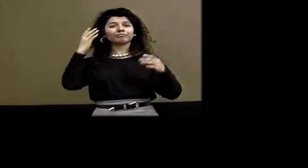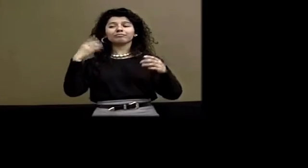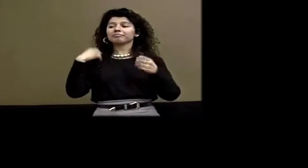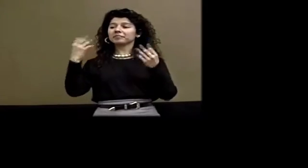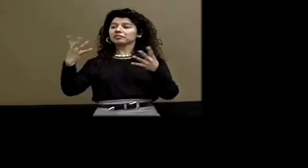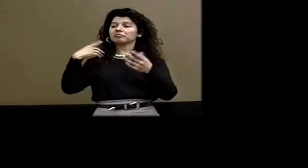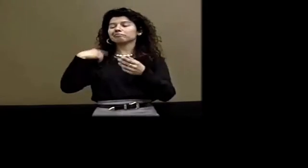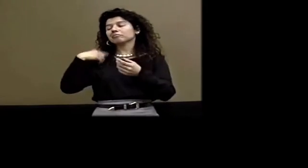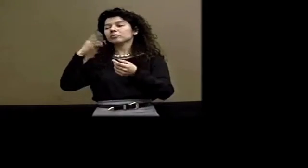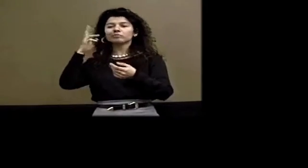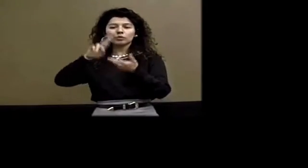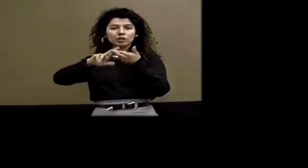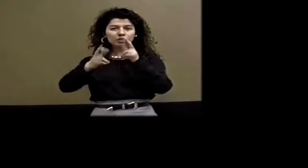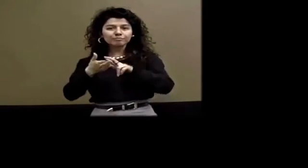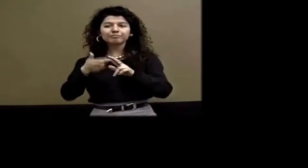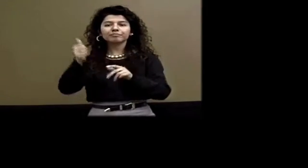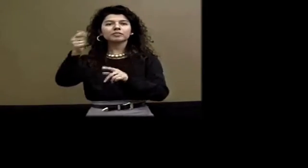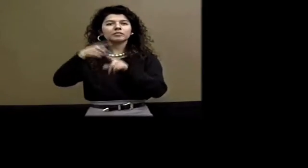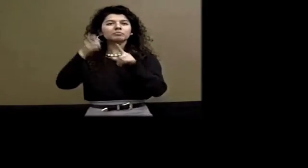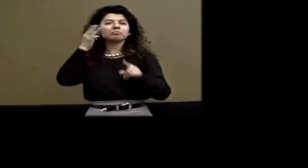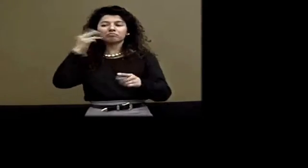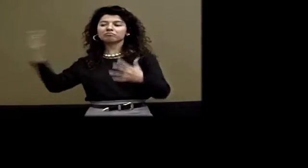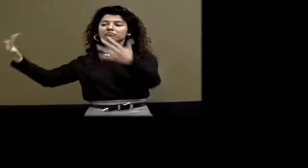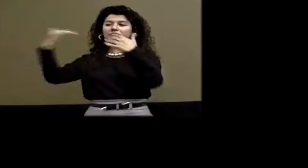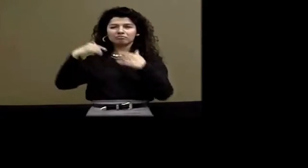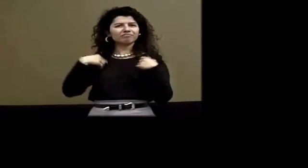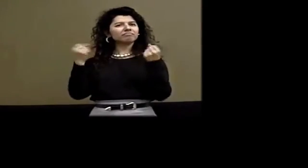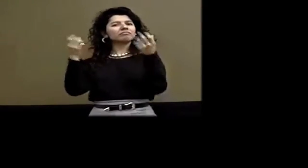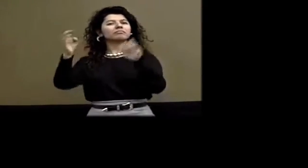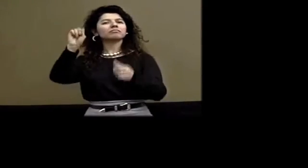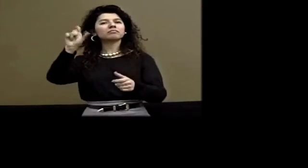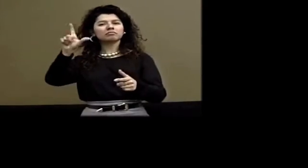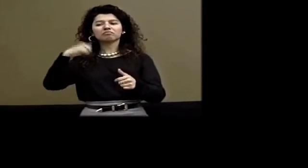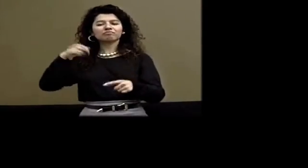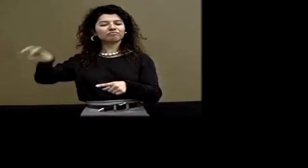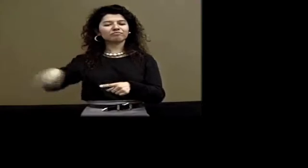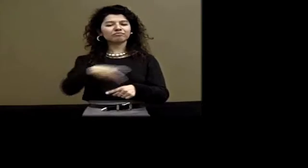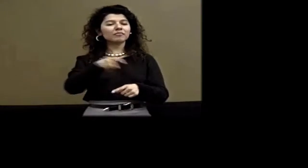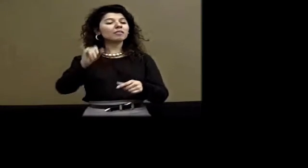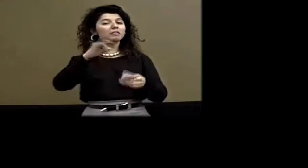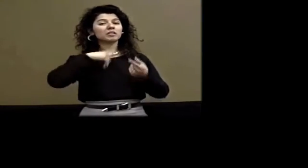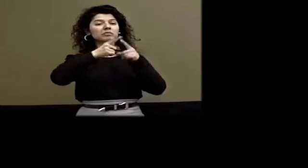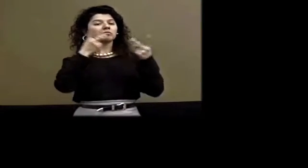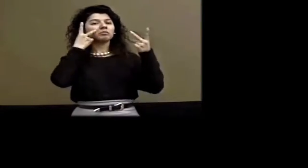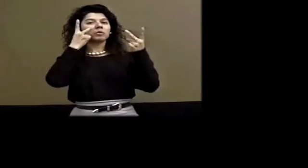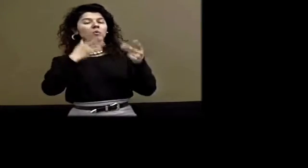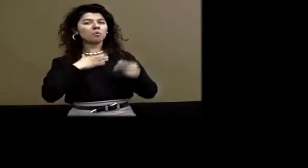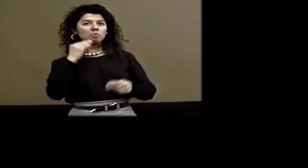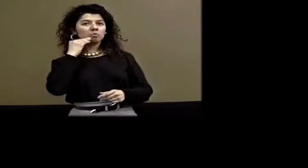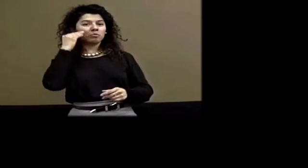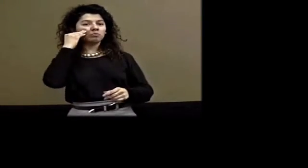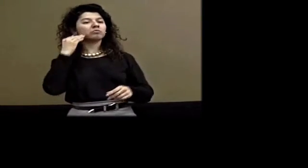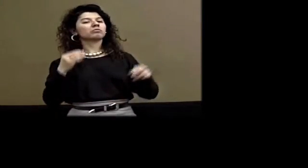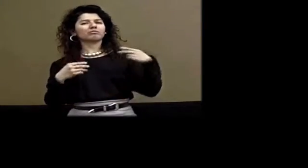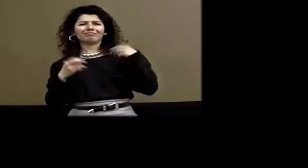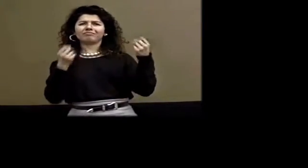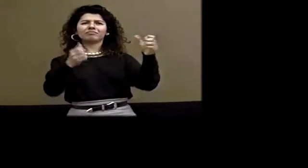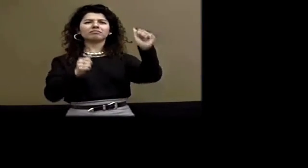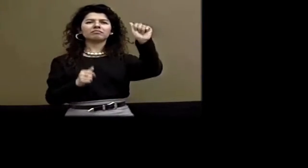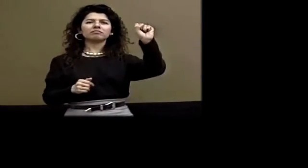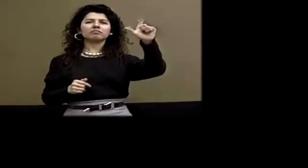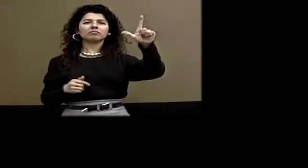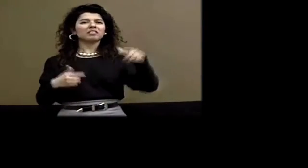When I'm with my relatives, I use Mexican Sign Language. When I'm with my friends, I transition back to American Sign Language. This is an example of